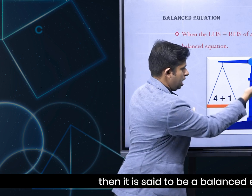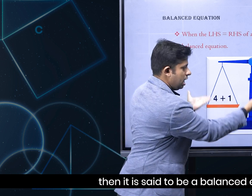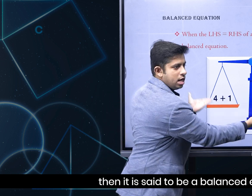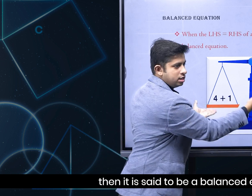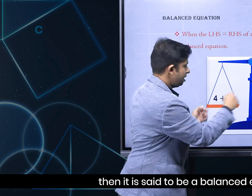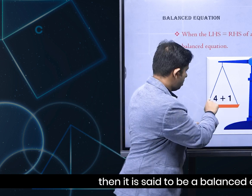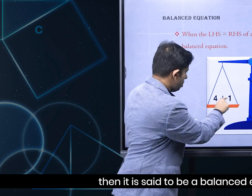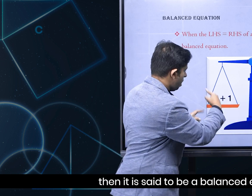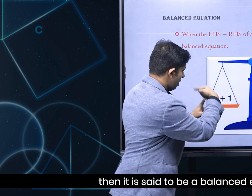balanced equation.